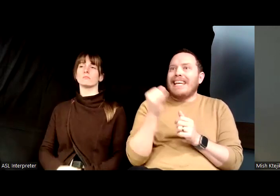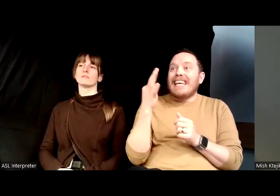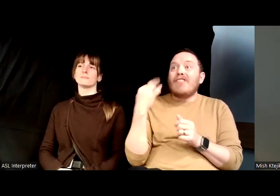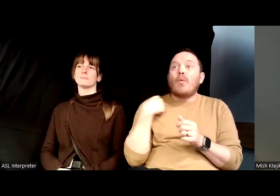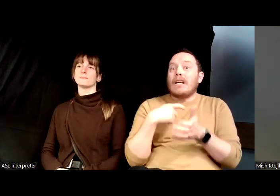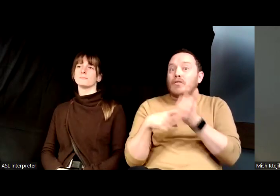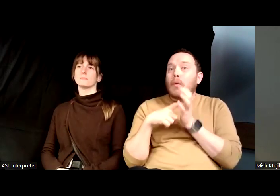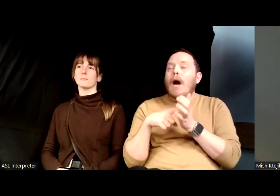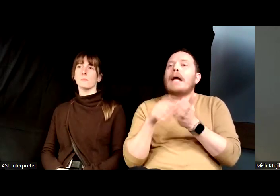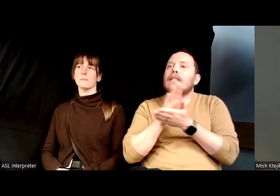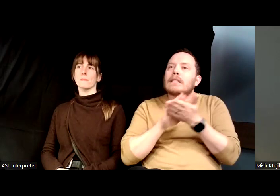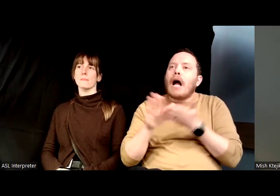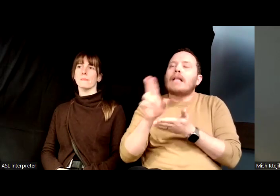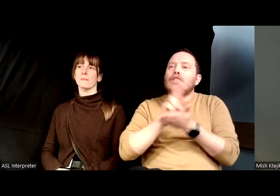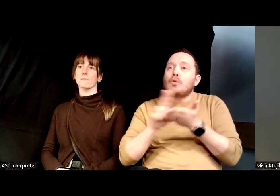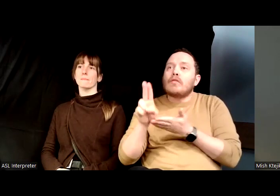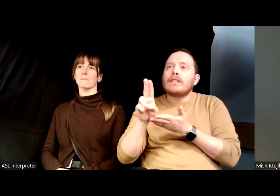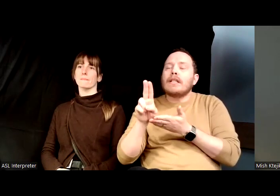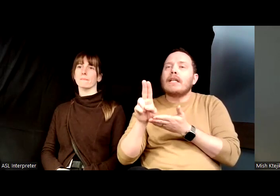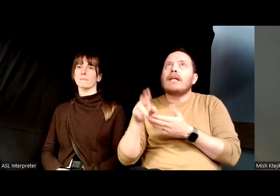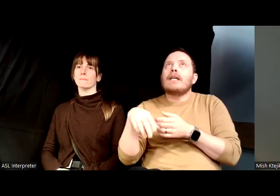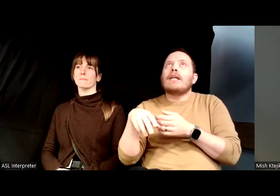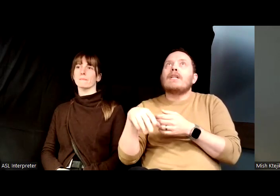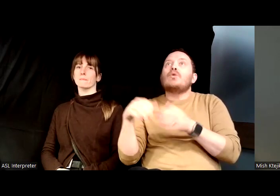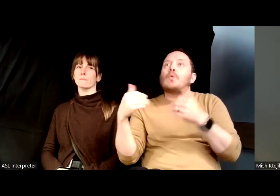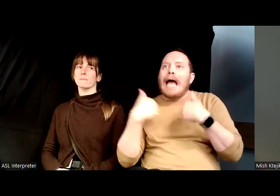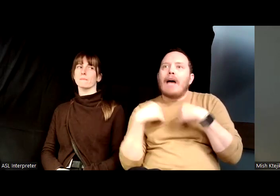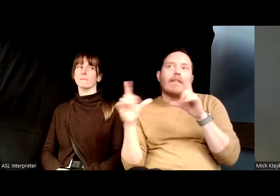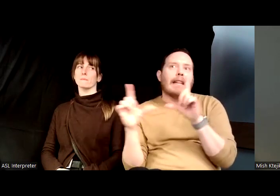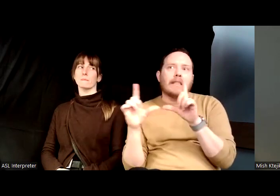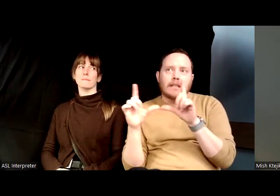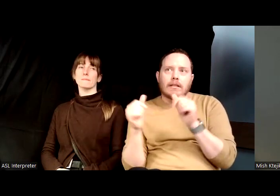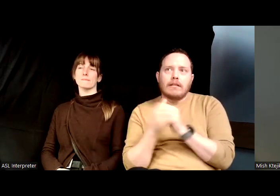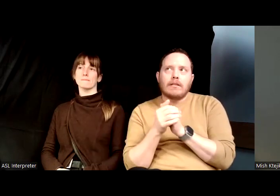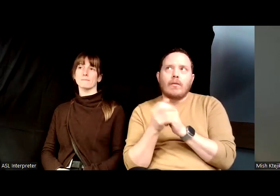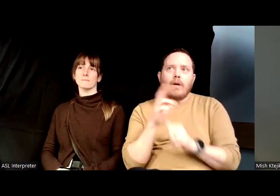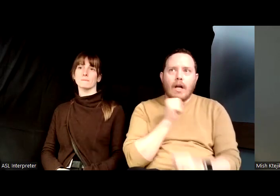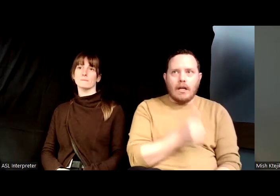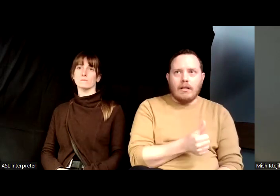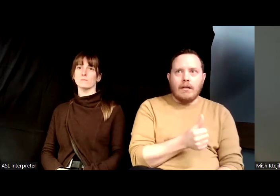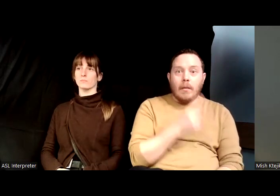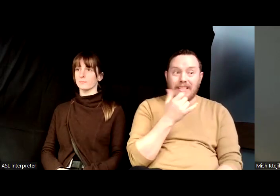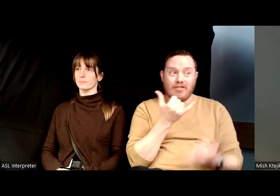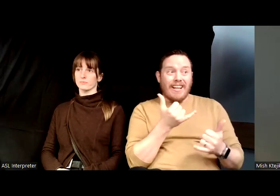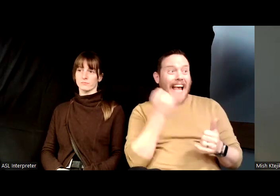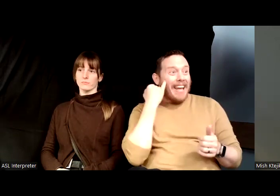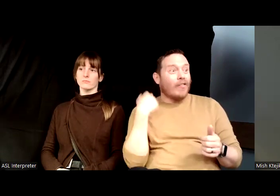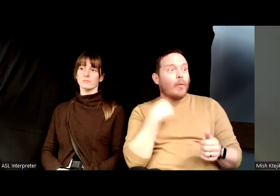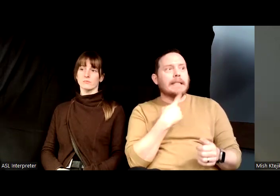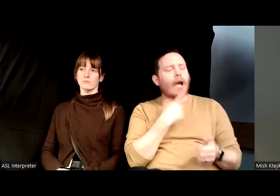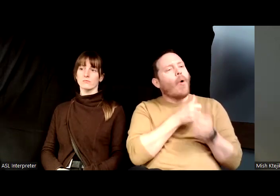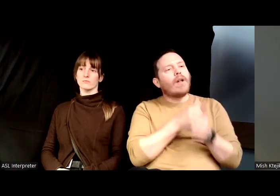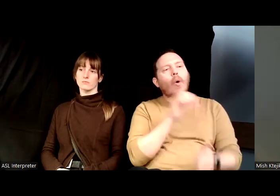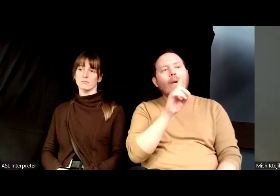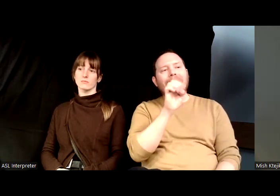curious if we are going to require college, universities, and post-secondary to have a license or not, because